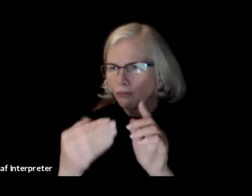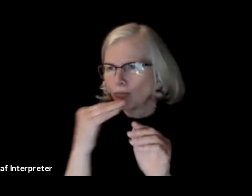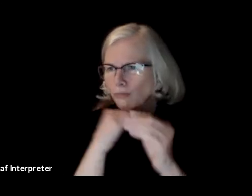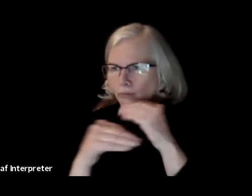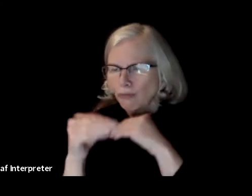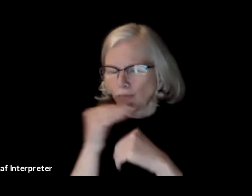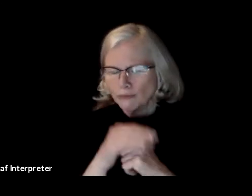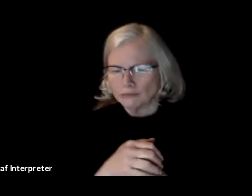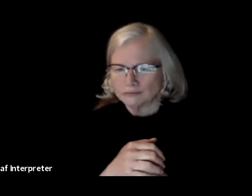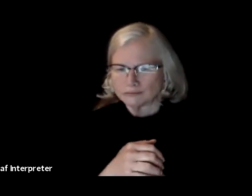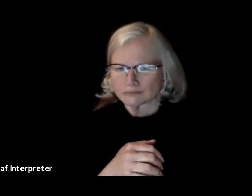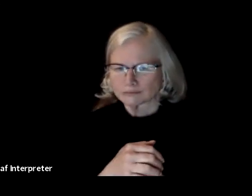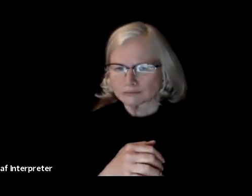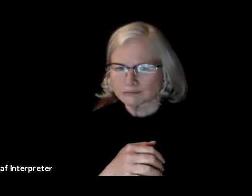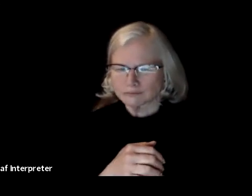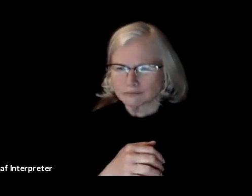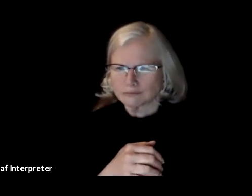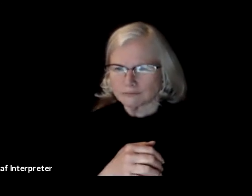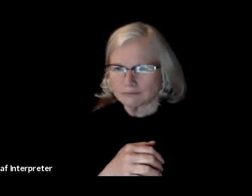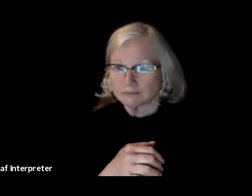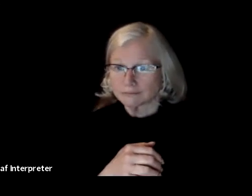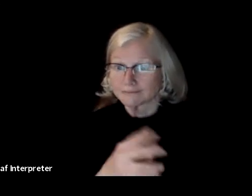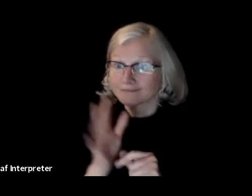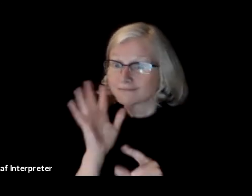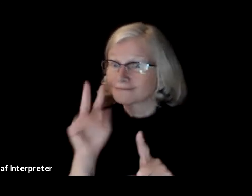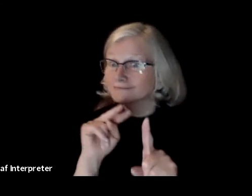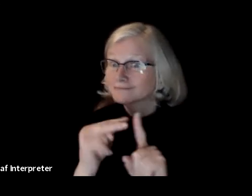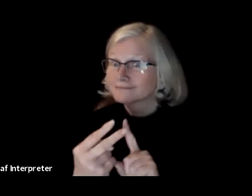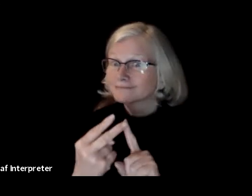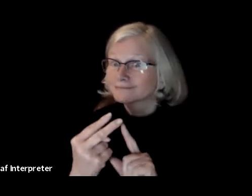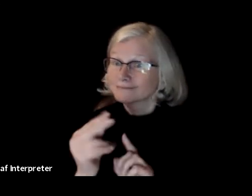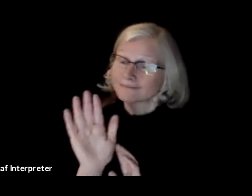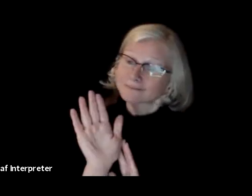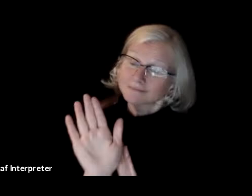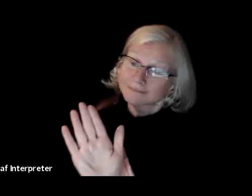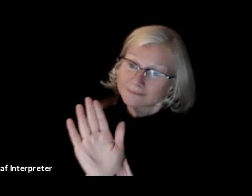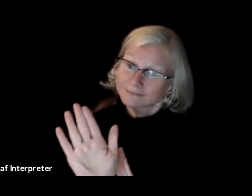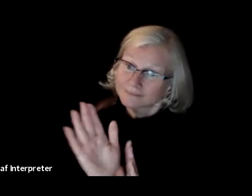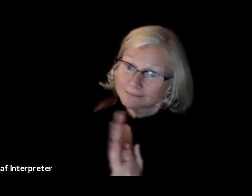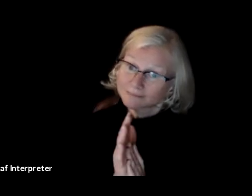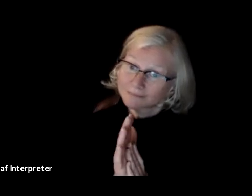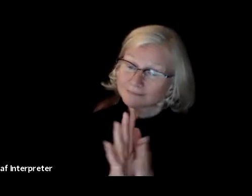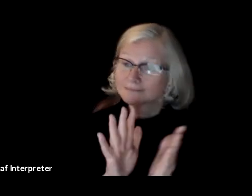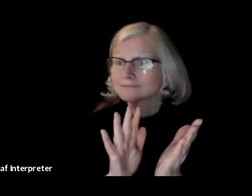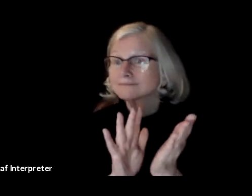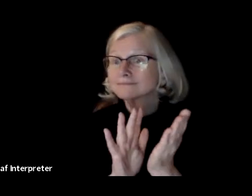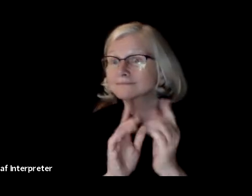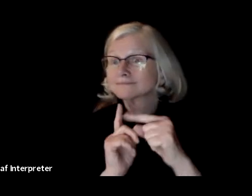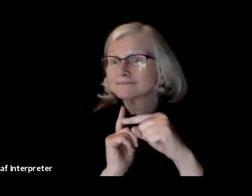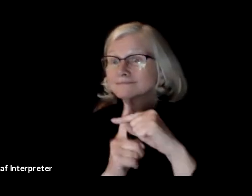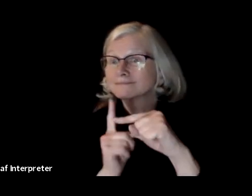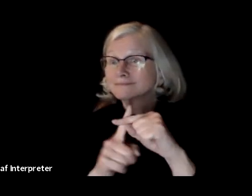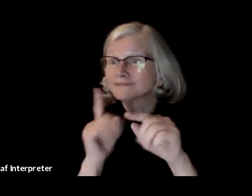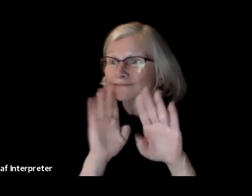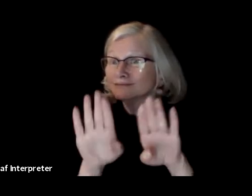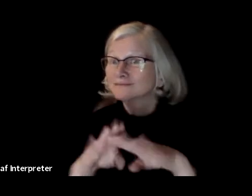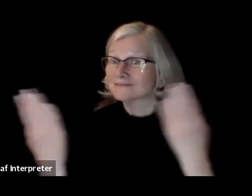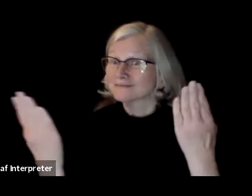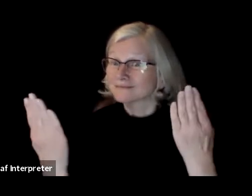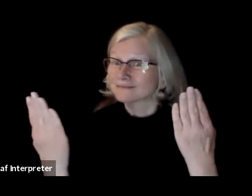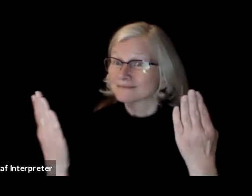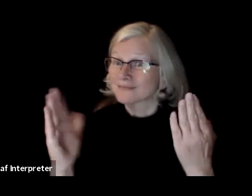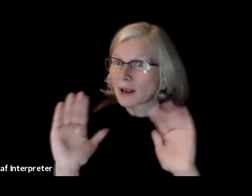your perspective, an advantage in kind of opening it up to everyone versus sticking with this tiered approach that we've been in so